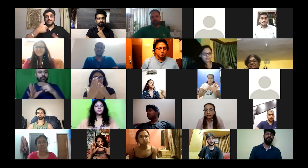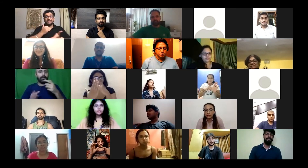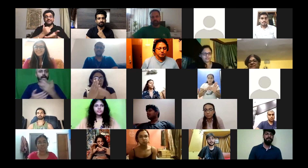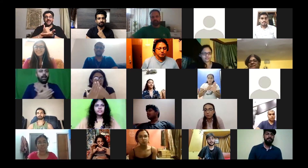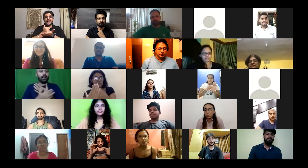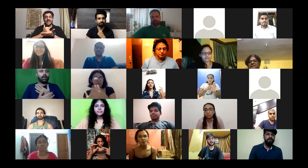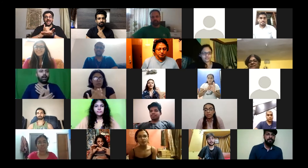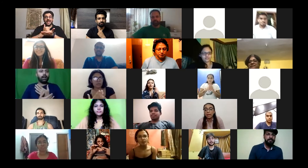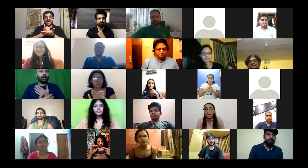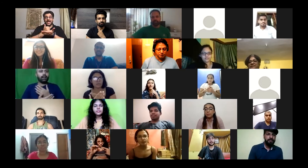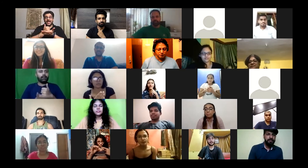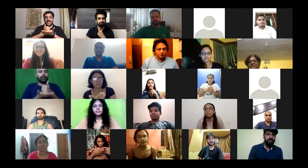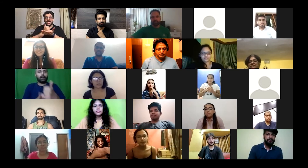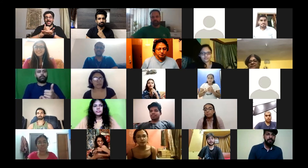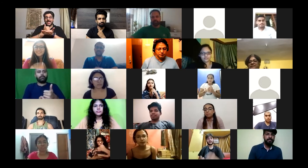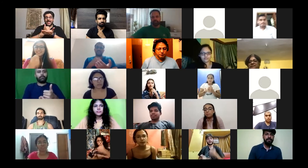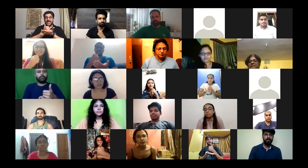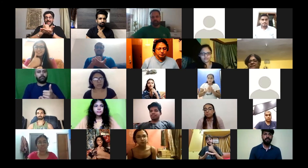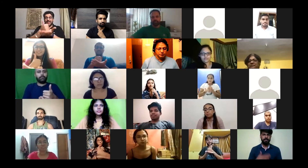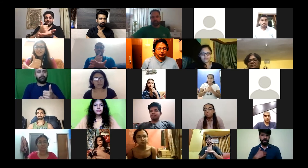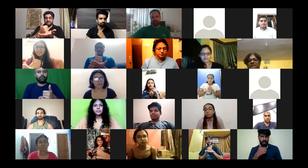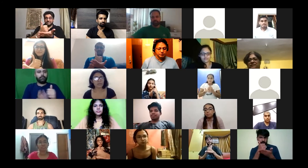And then next word, help.